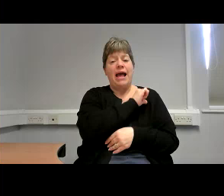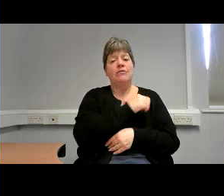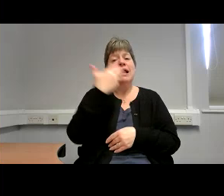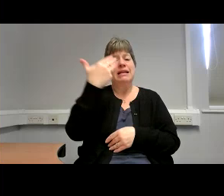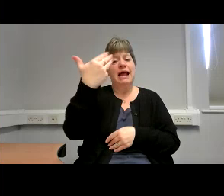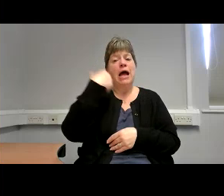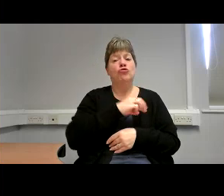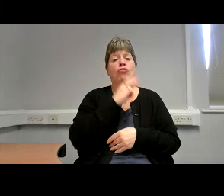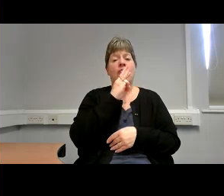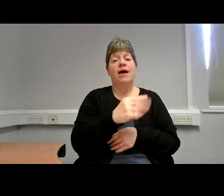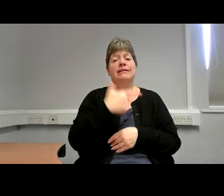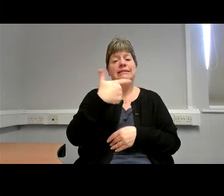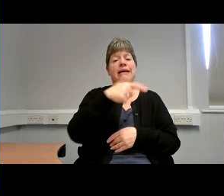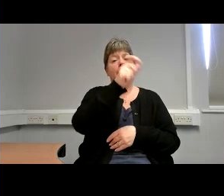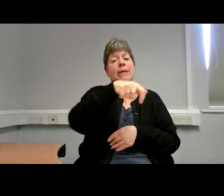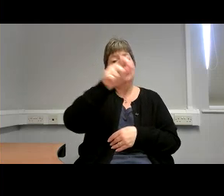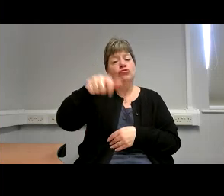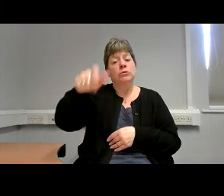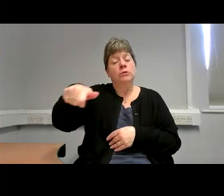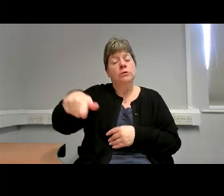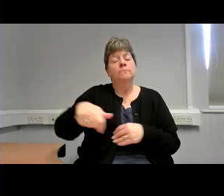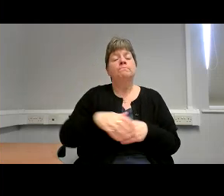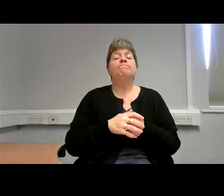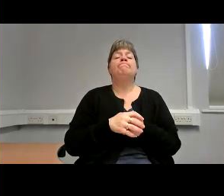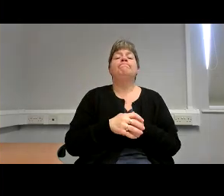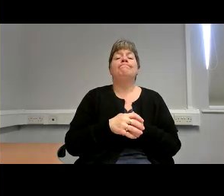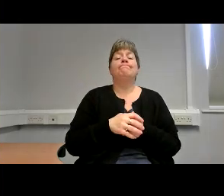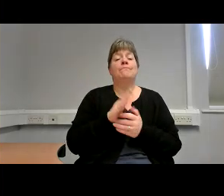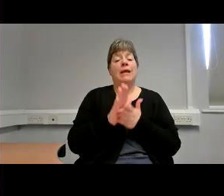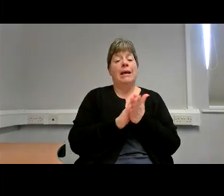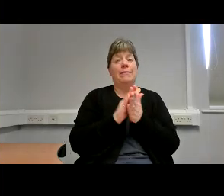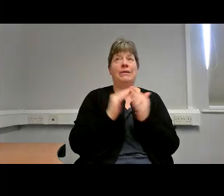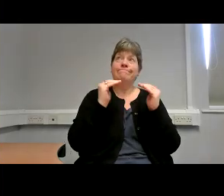56,937 patients, and that equates to